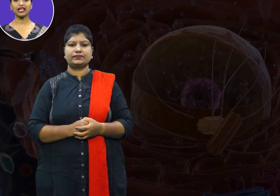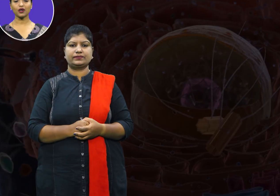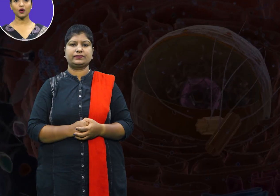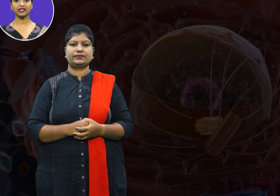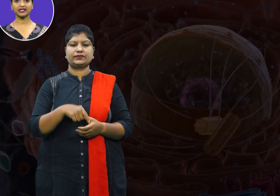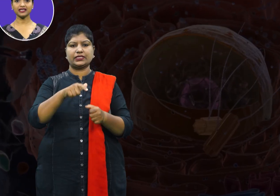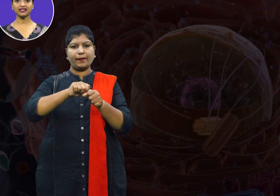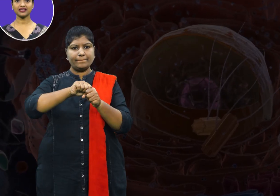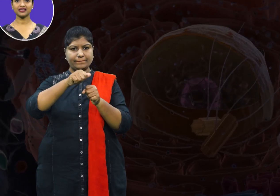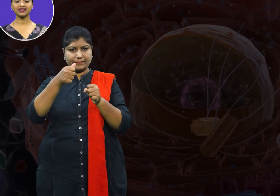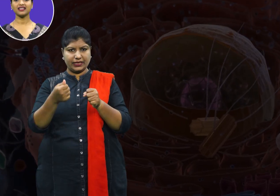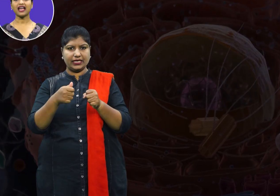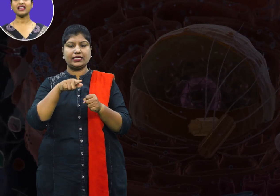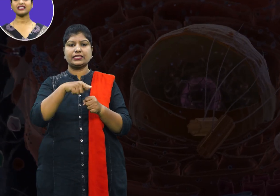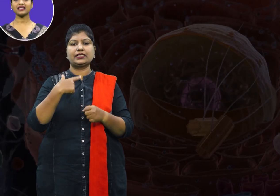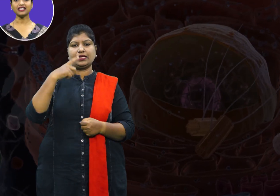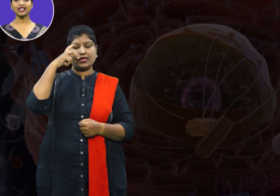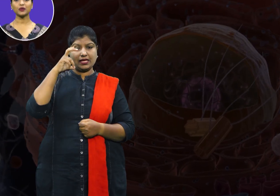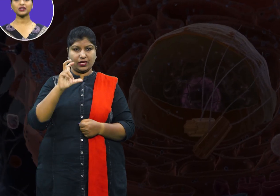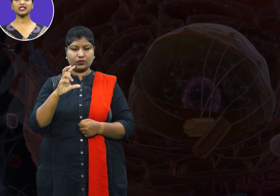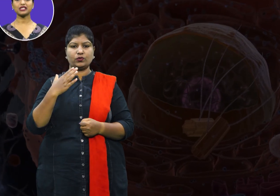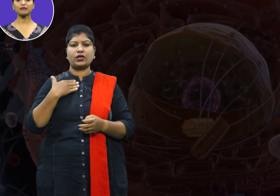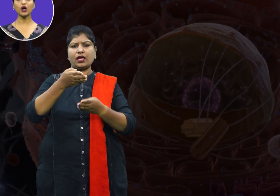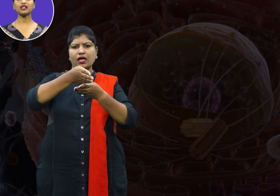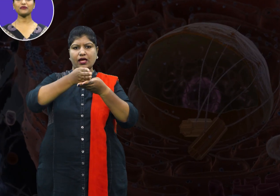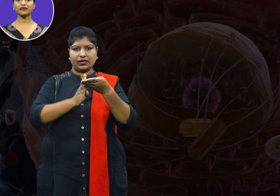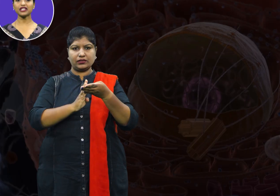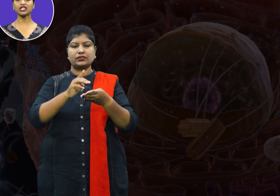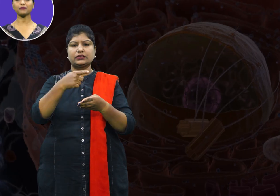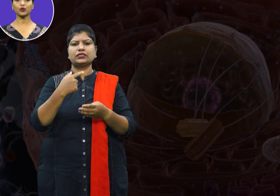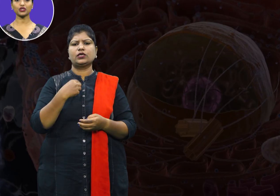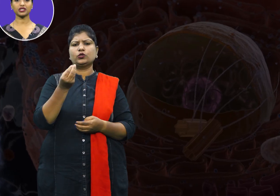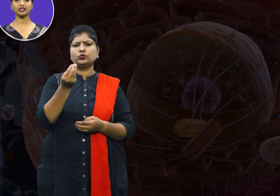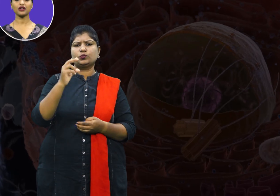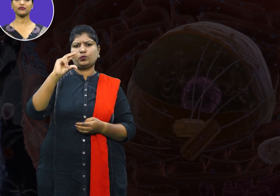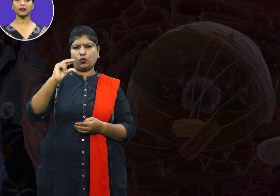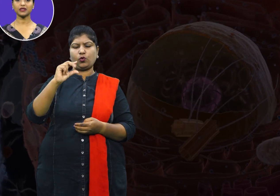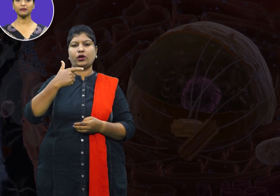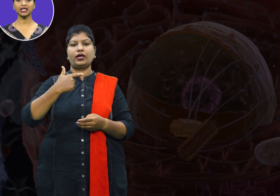Peel an onion and cut out a small fleshy